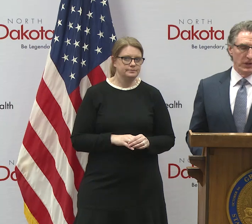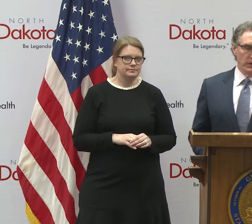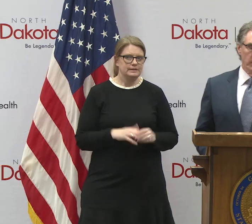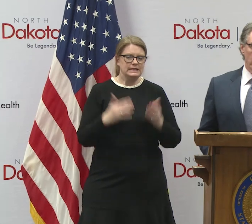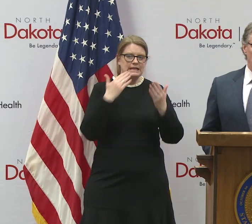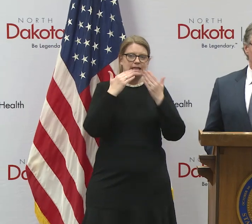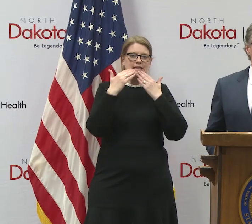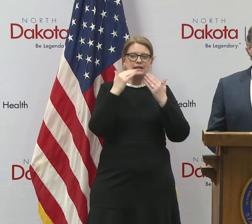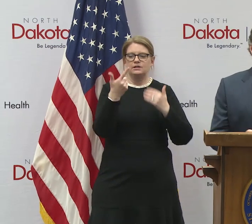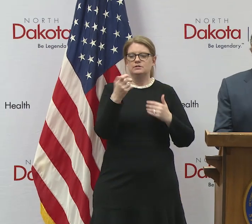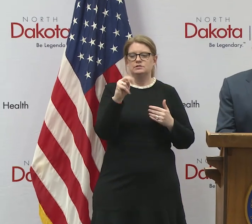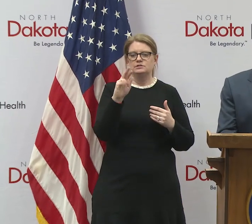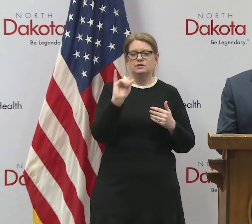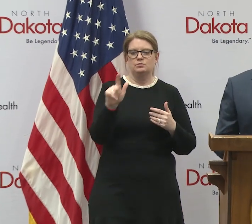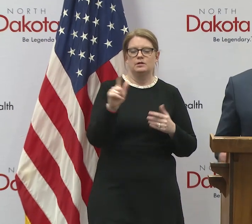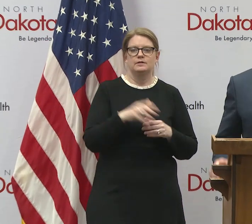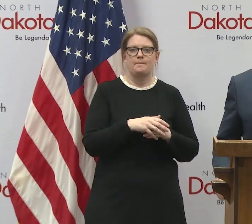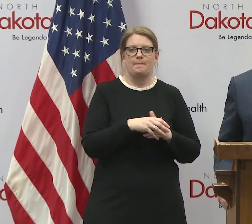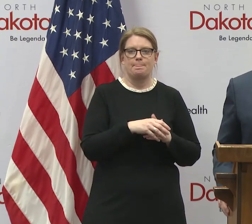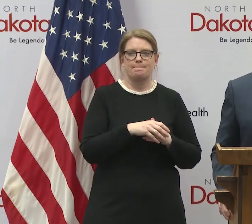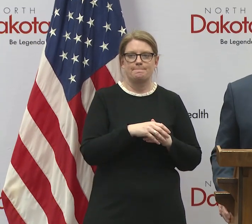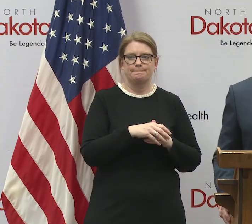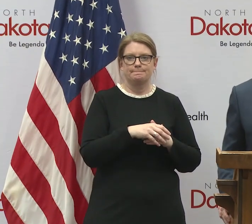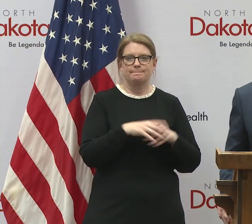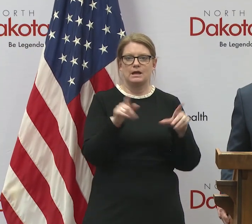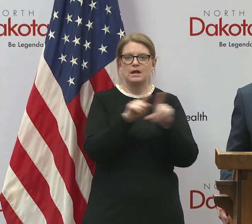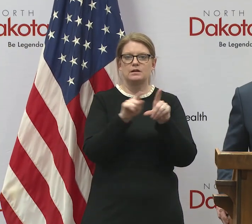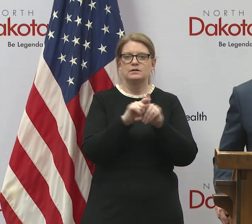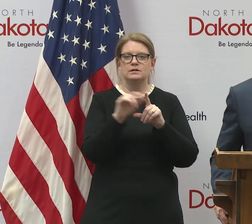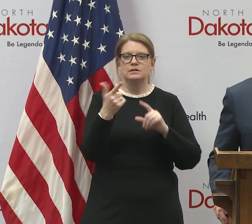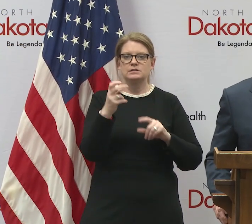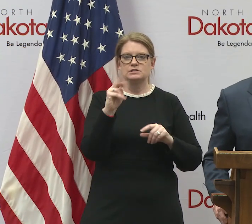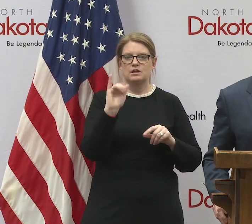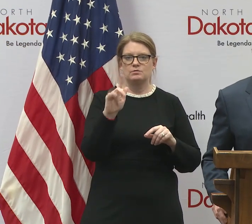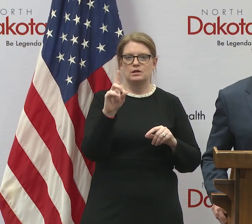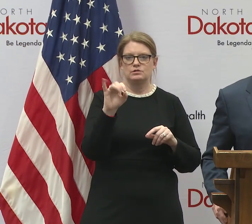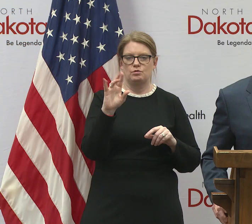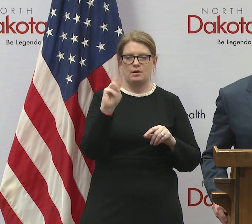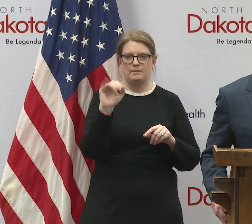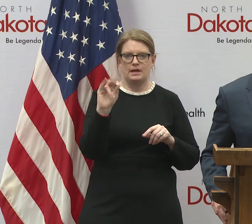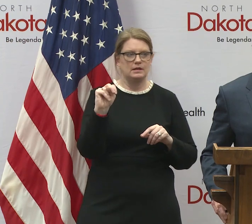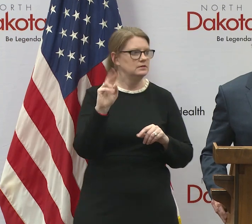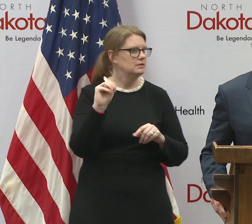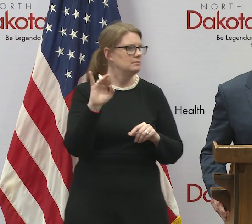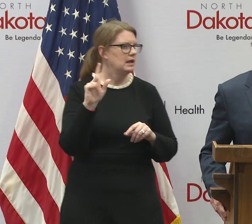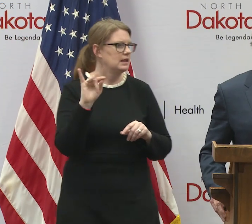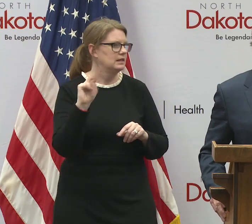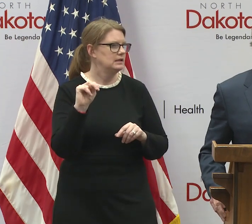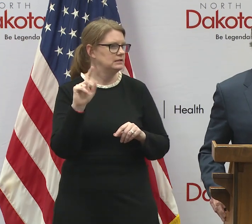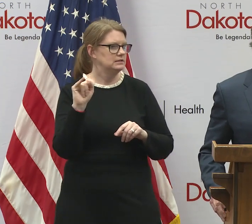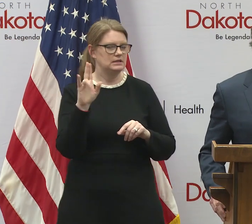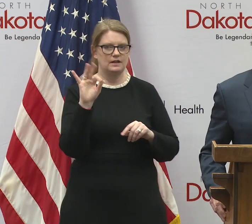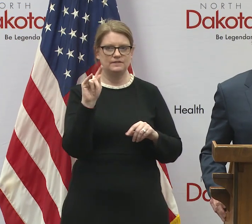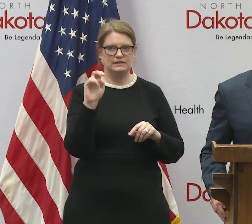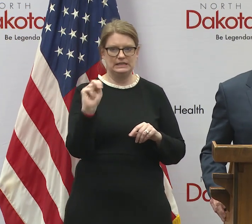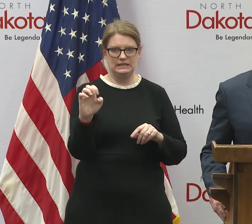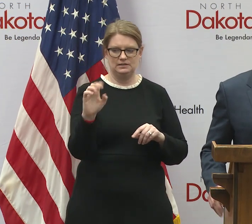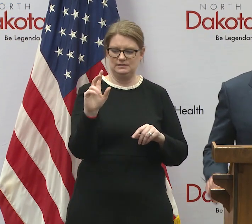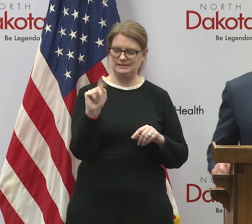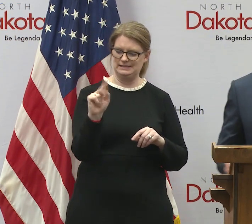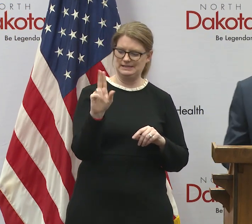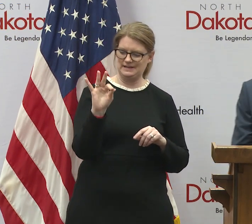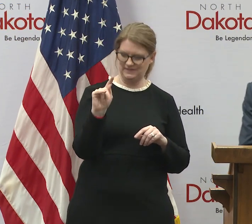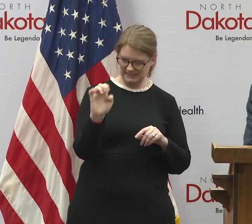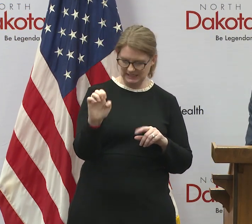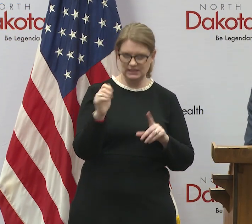Thank you, General. And again, in addition to General Dohrmann, State Health Officer Mylan Tufte co-leading our unified